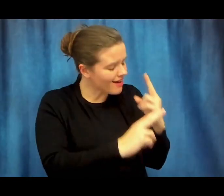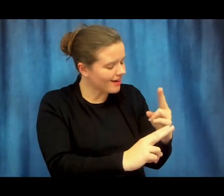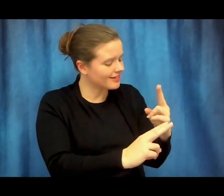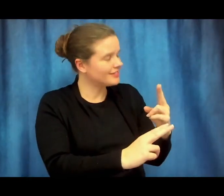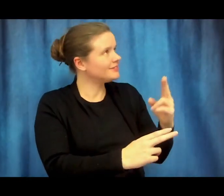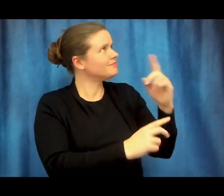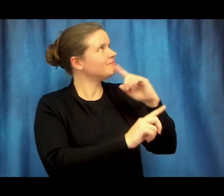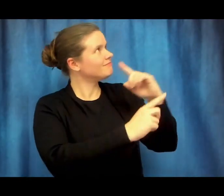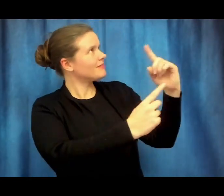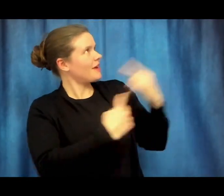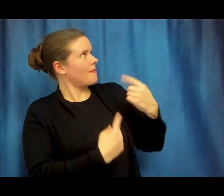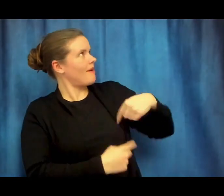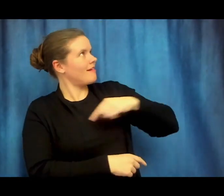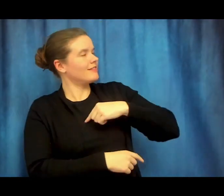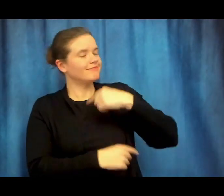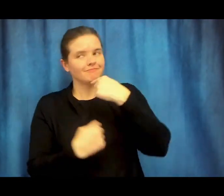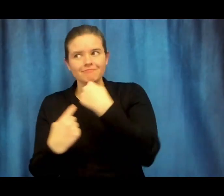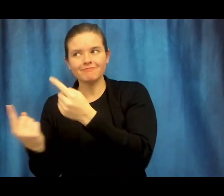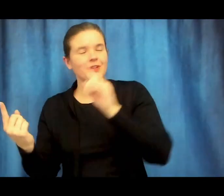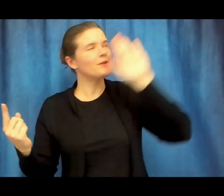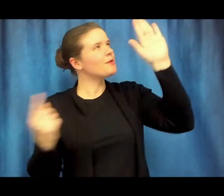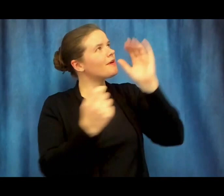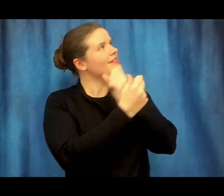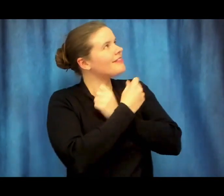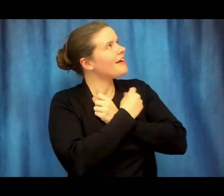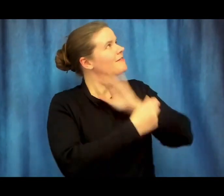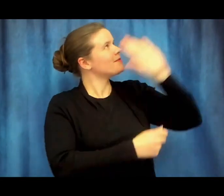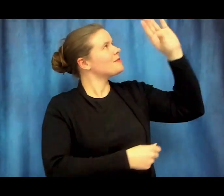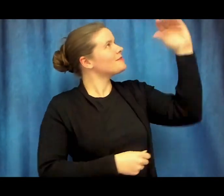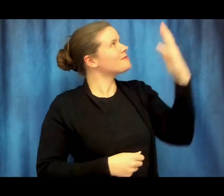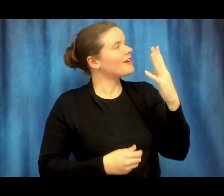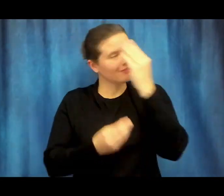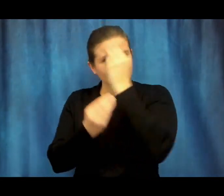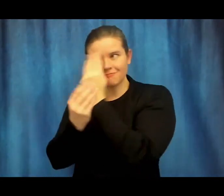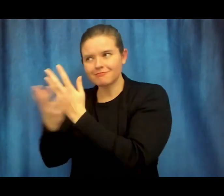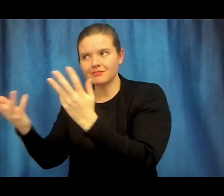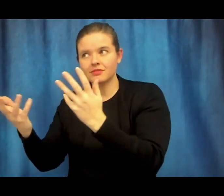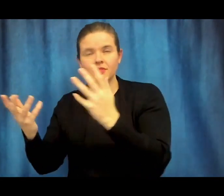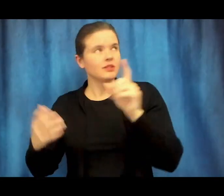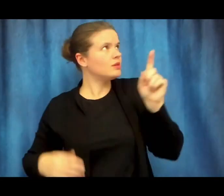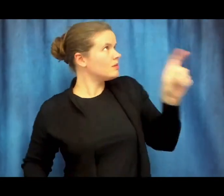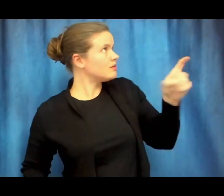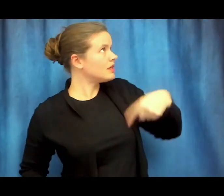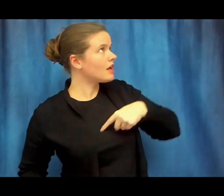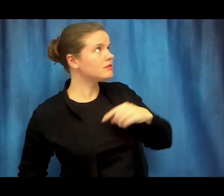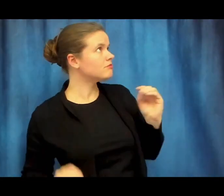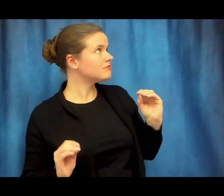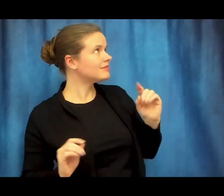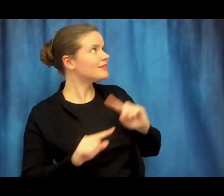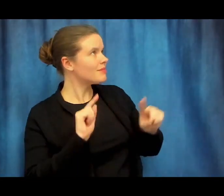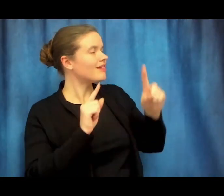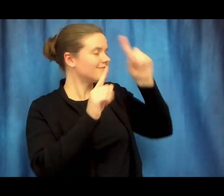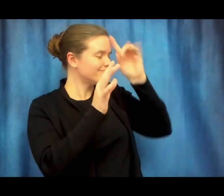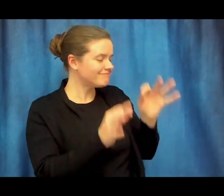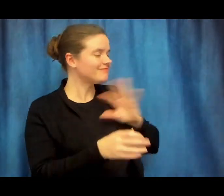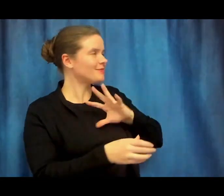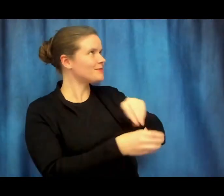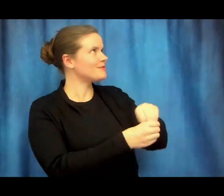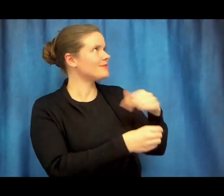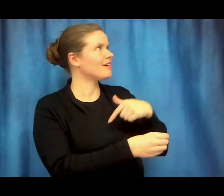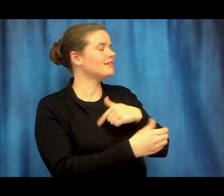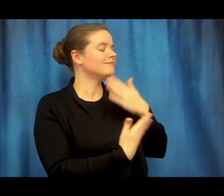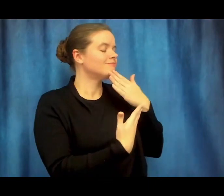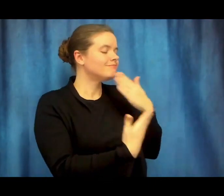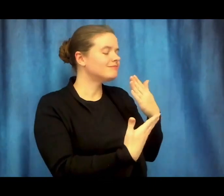and honored that you have commanded us to tell of your love and of your grace. You did not need us, but you chose to include us, and for that, we are truly